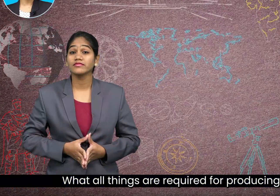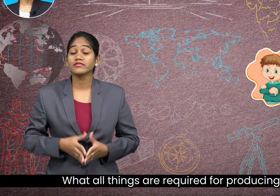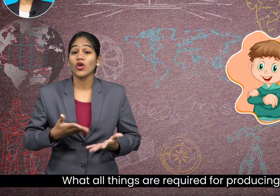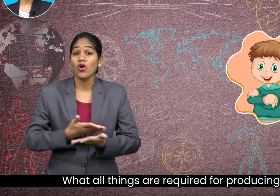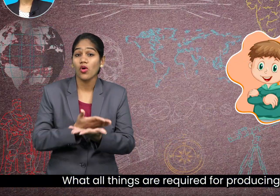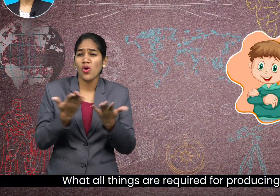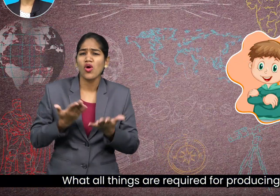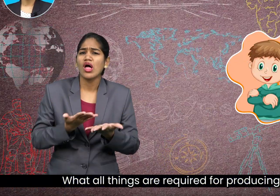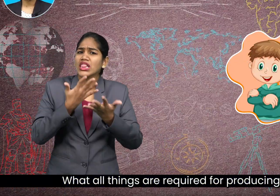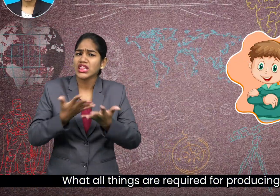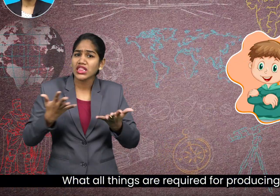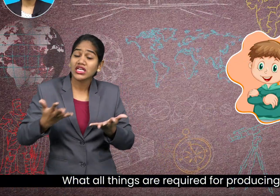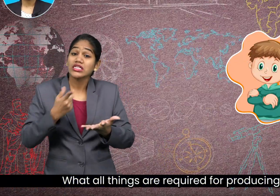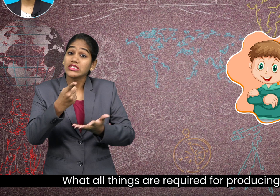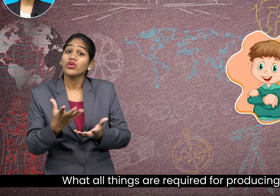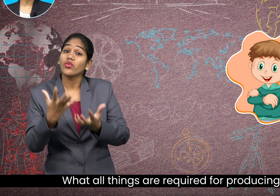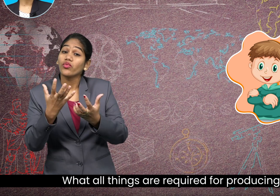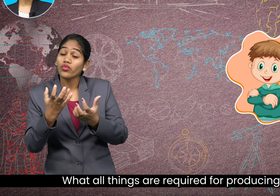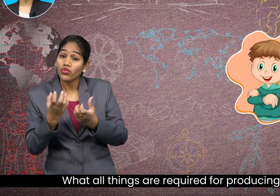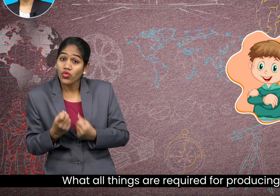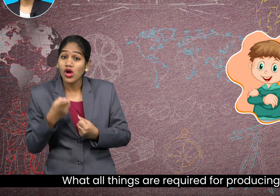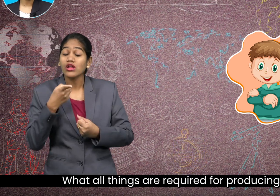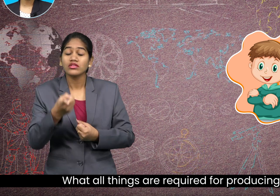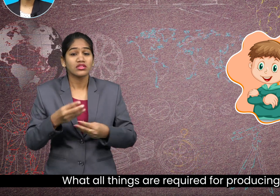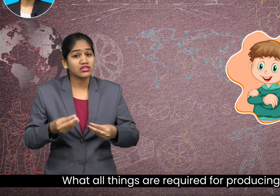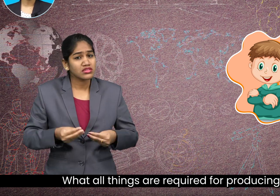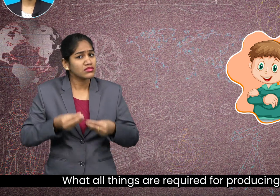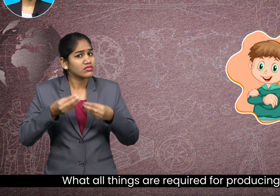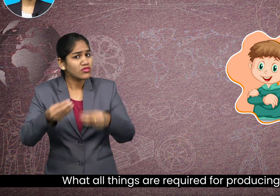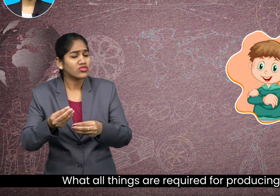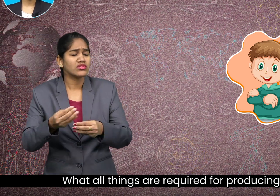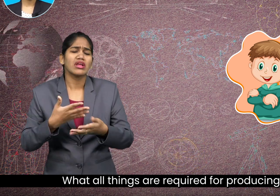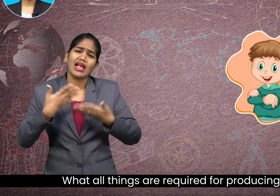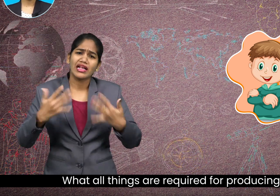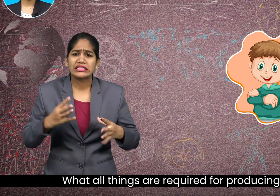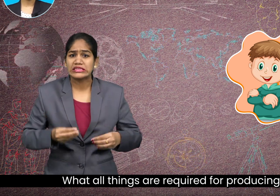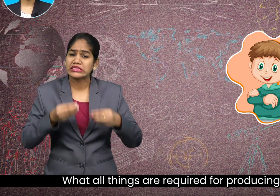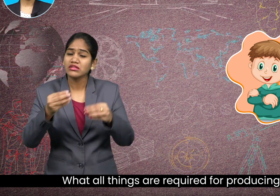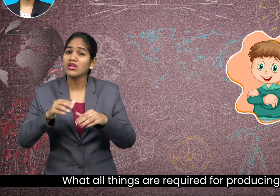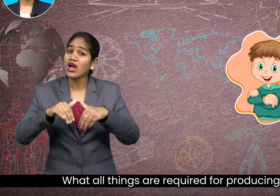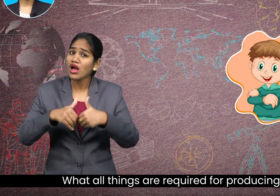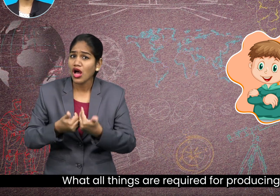What all things are required for producing anything?